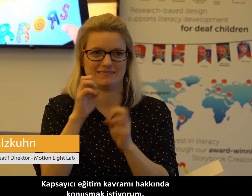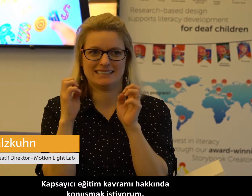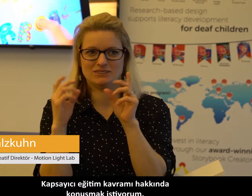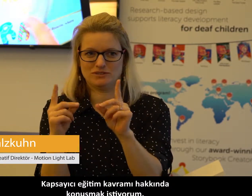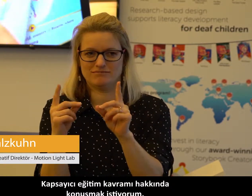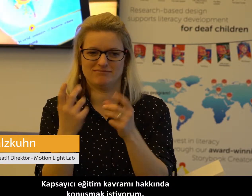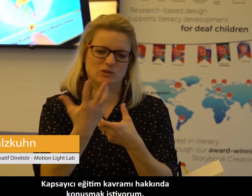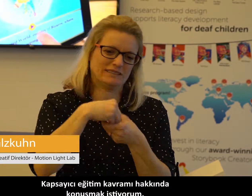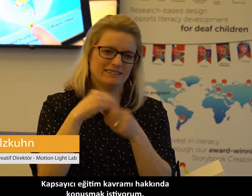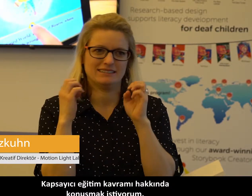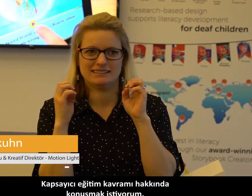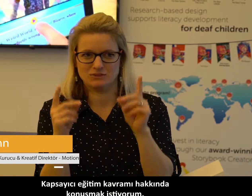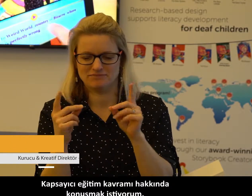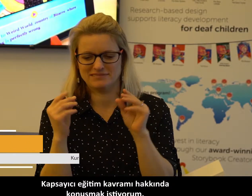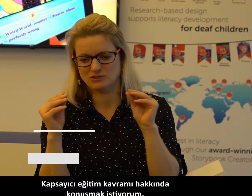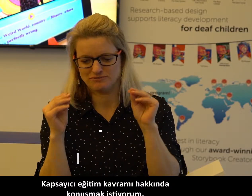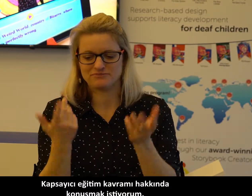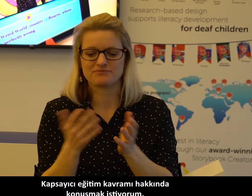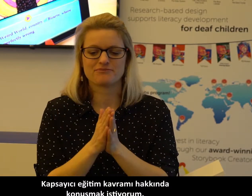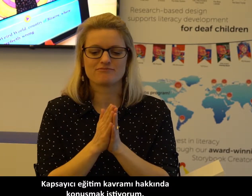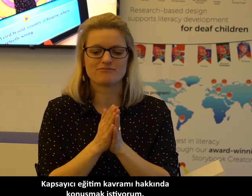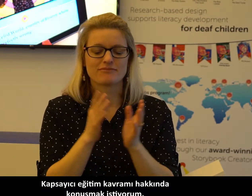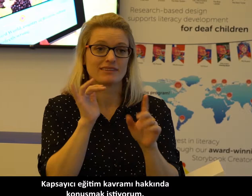want to talk a little bit about the term inclusive education.